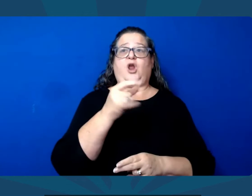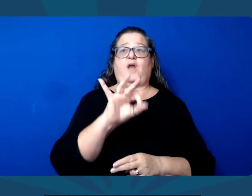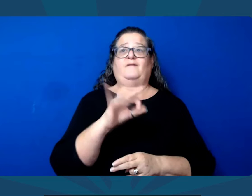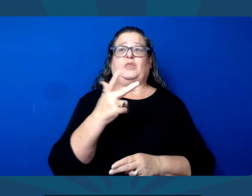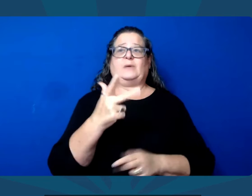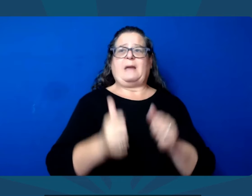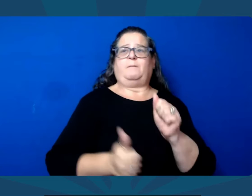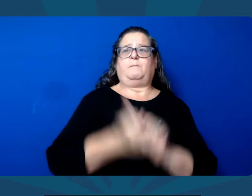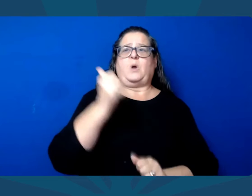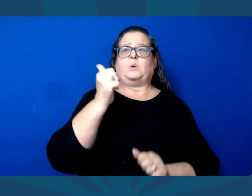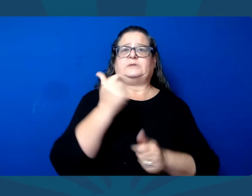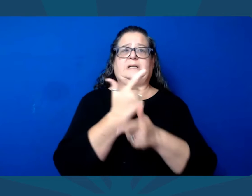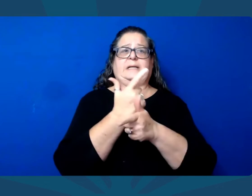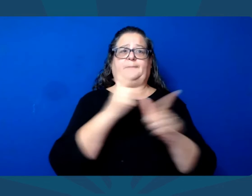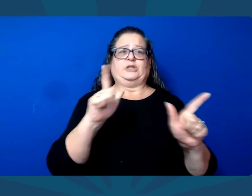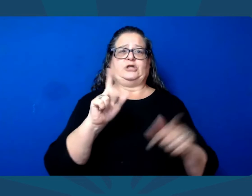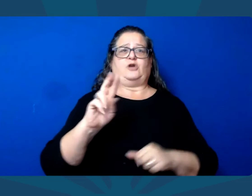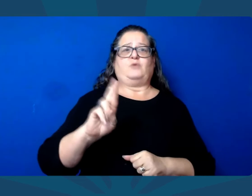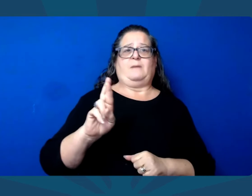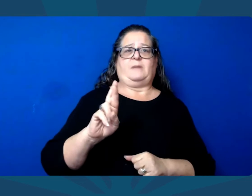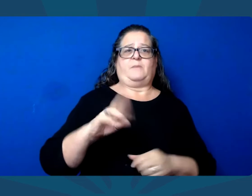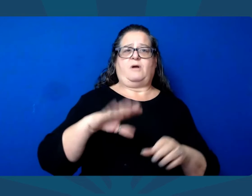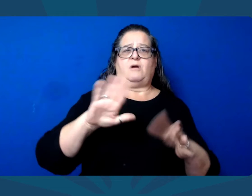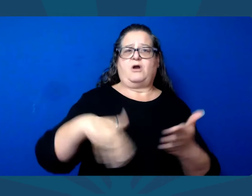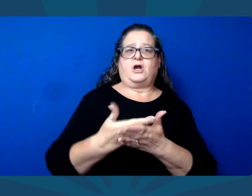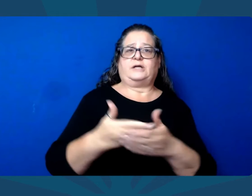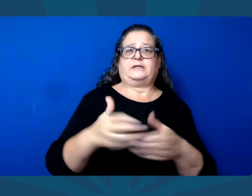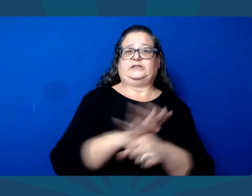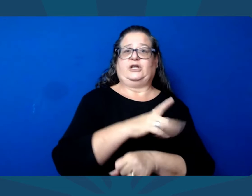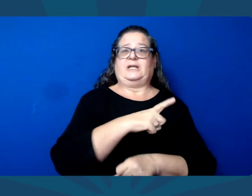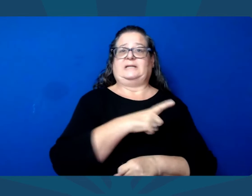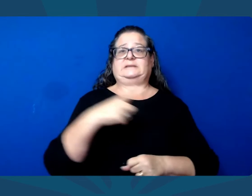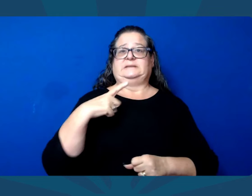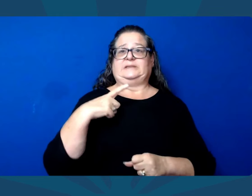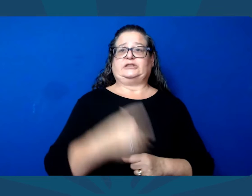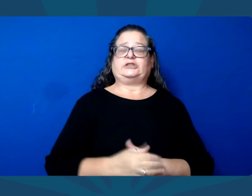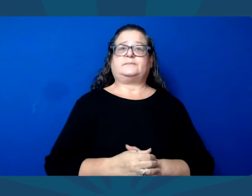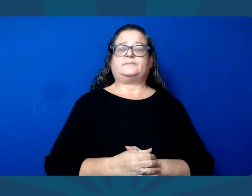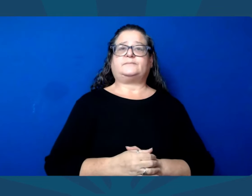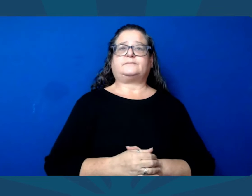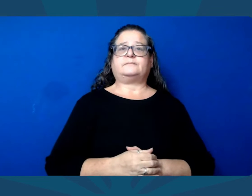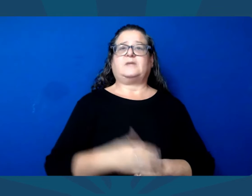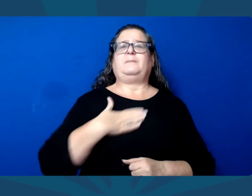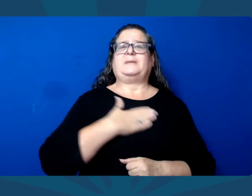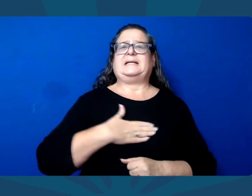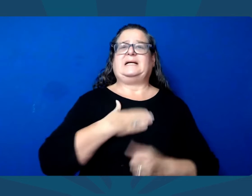and has been named one of the 3 most liberal Republicans in the entire